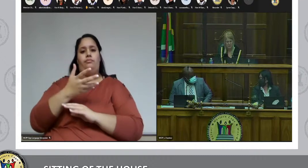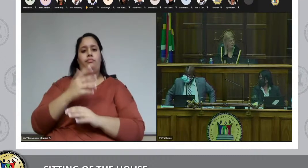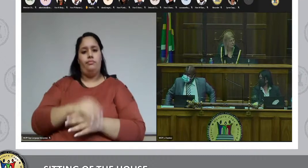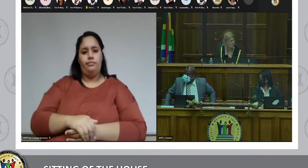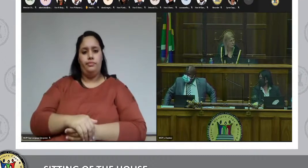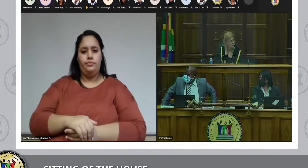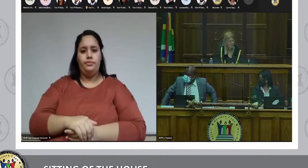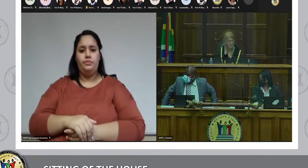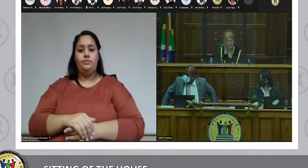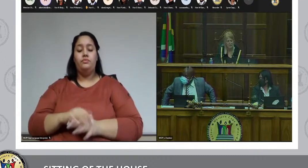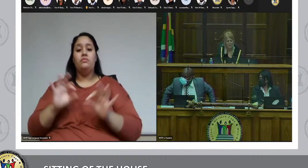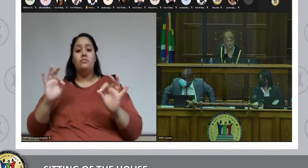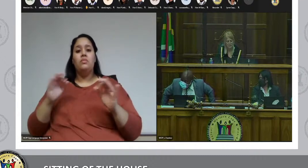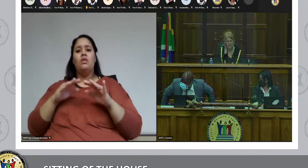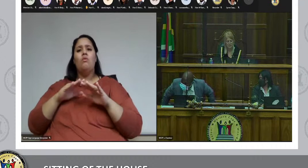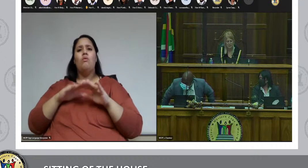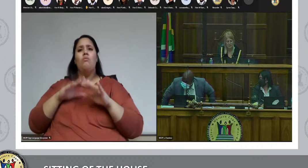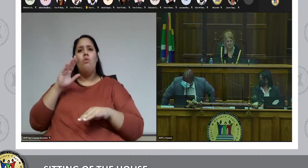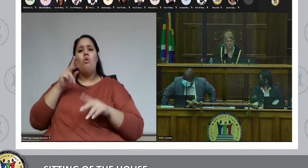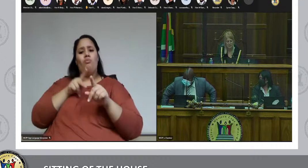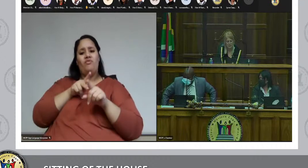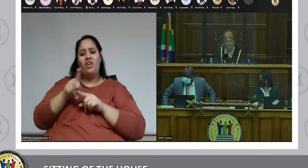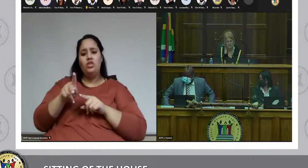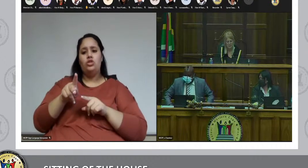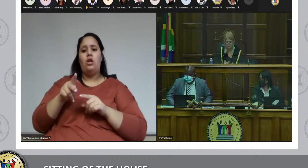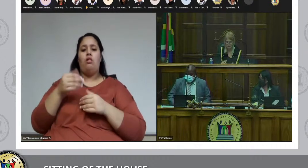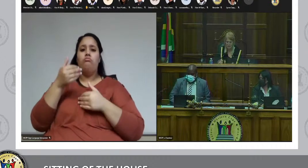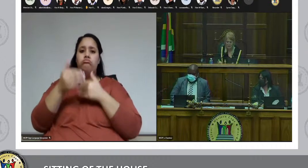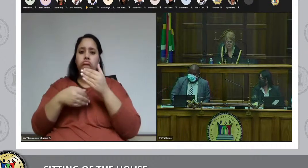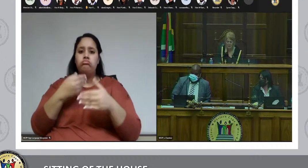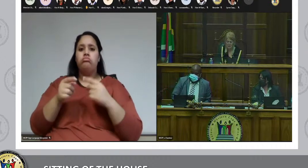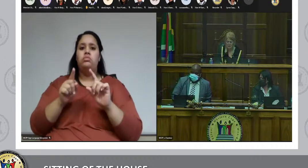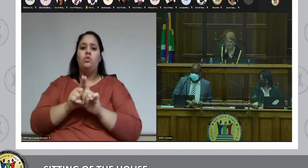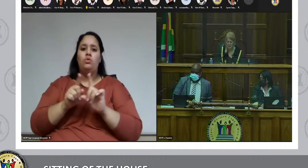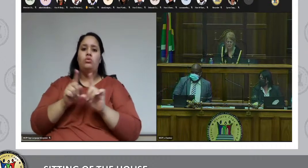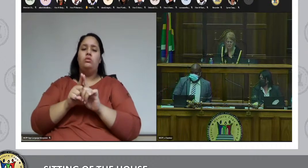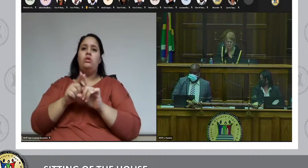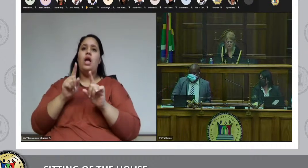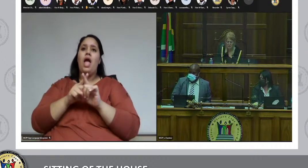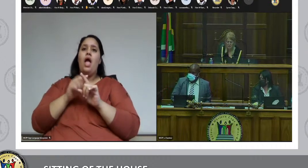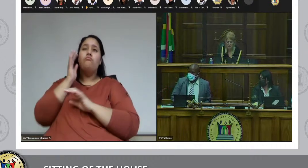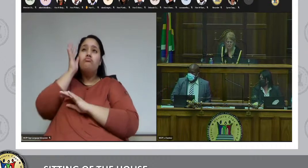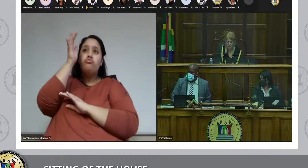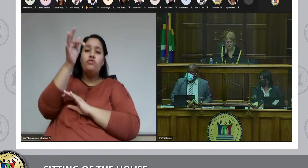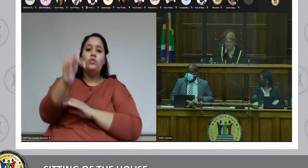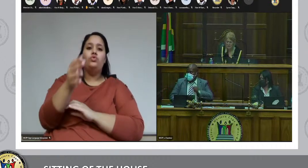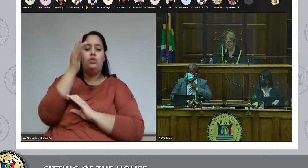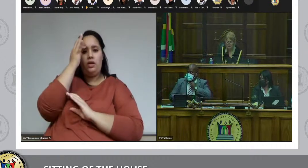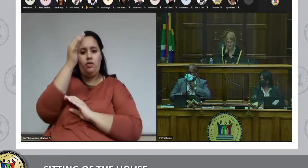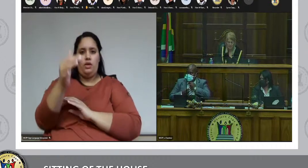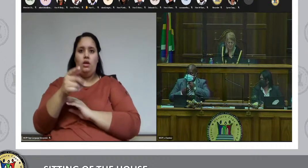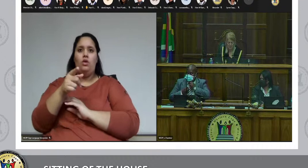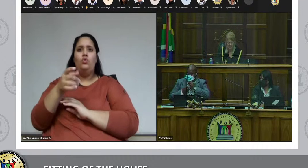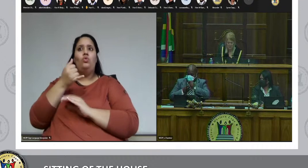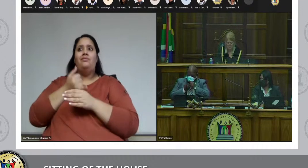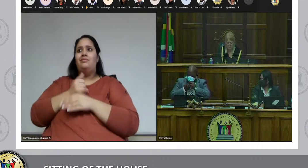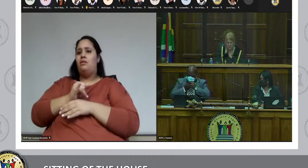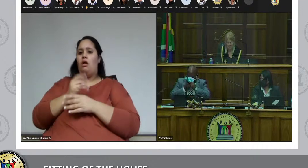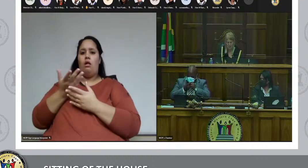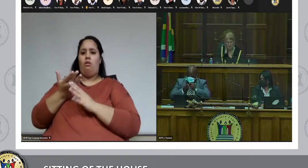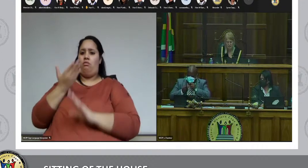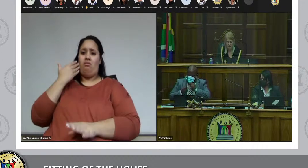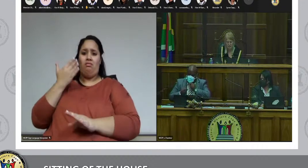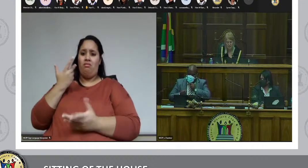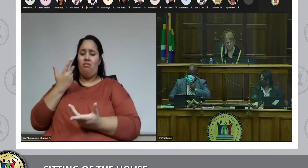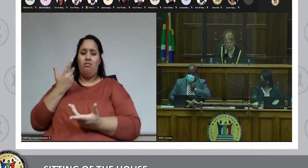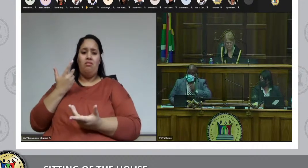These guys are far more professional and progressive and forward thinking, future thinking. You still in the, sorry, not